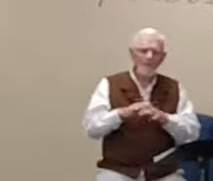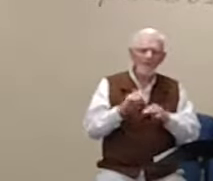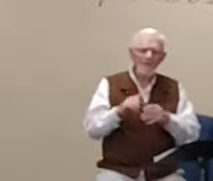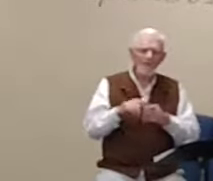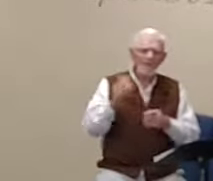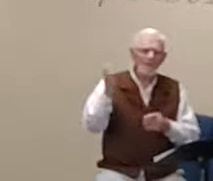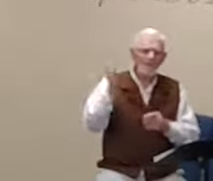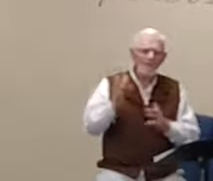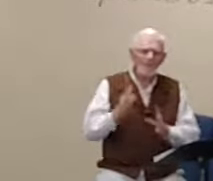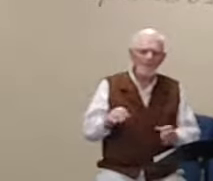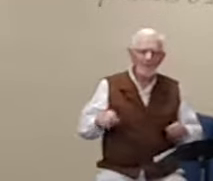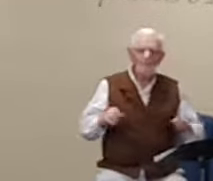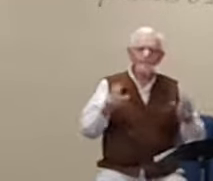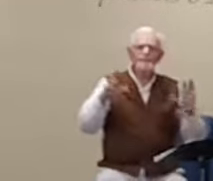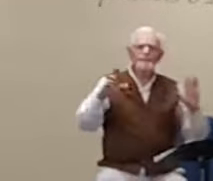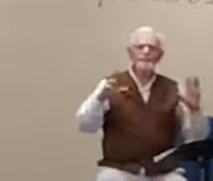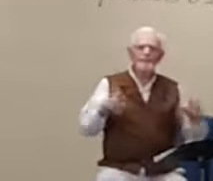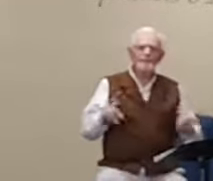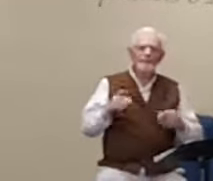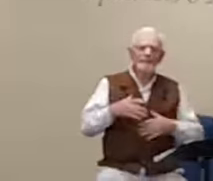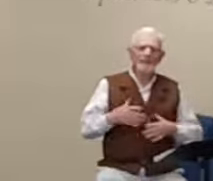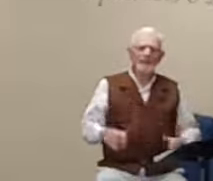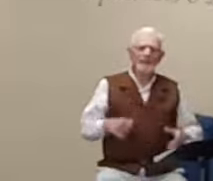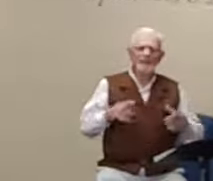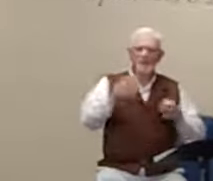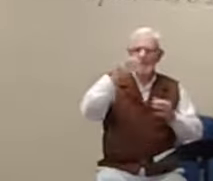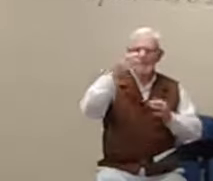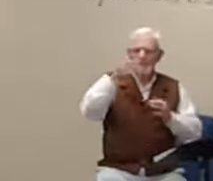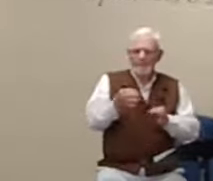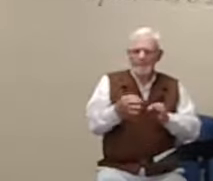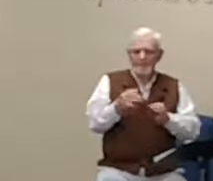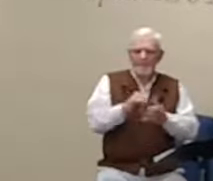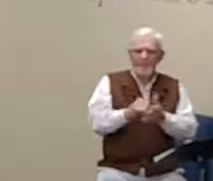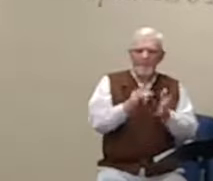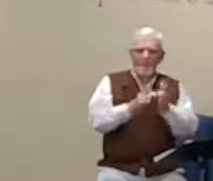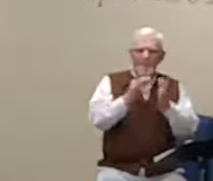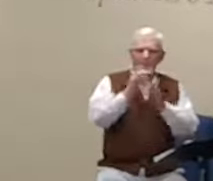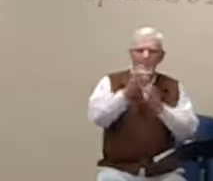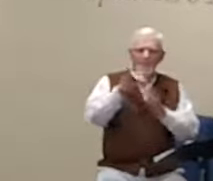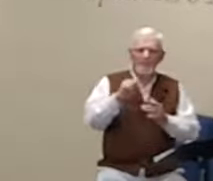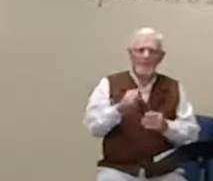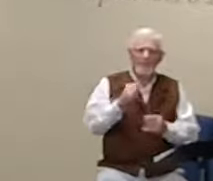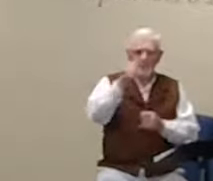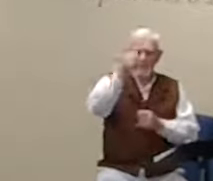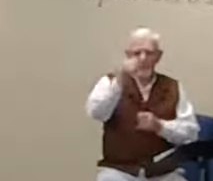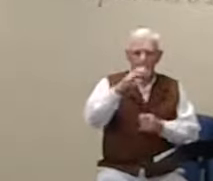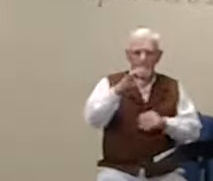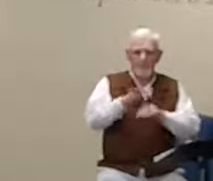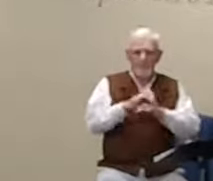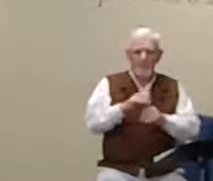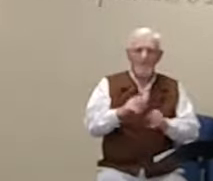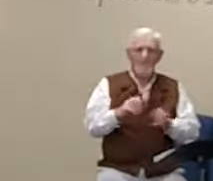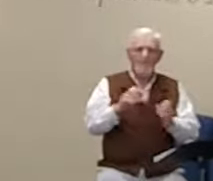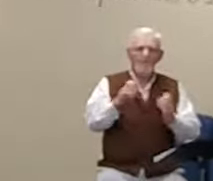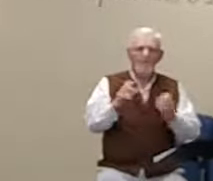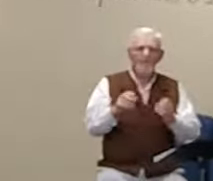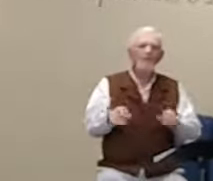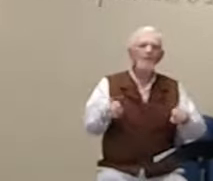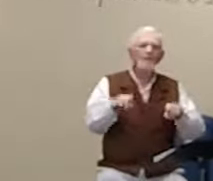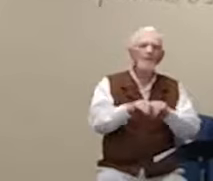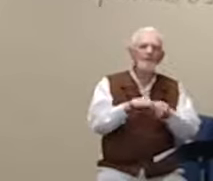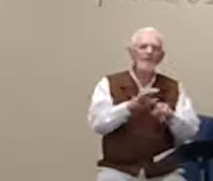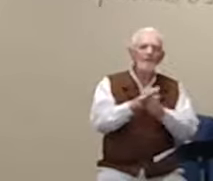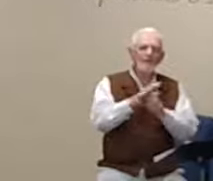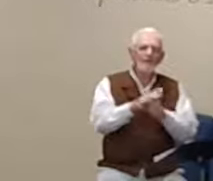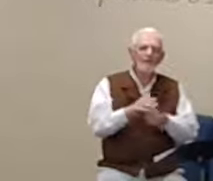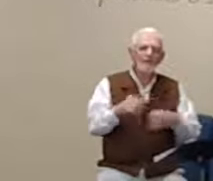surrendered my life. I come to the conclusion that Jesus Christ is a man that is worth giving up every dream, every